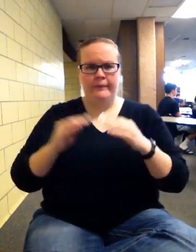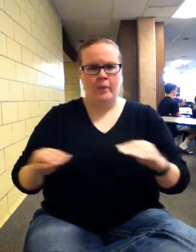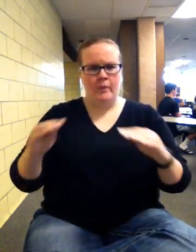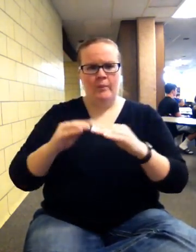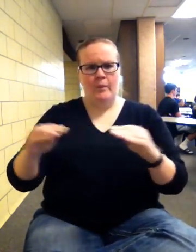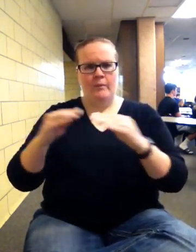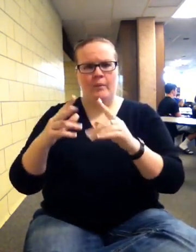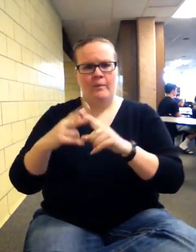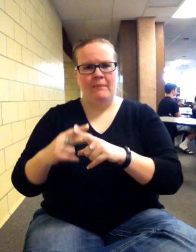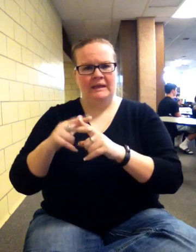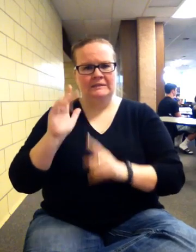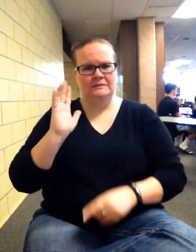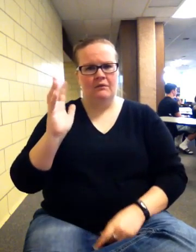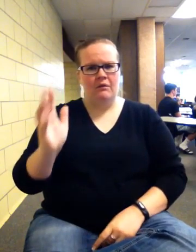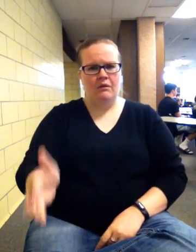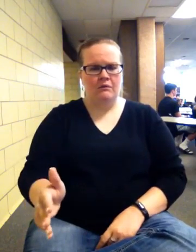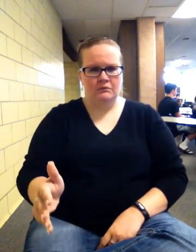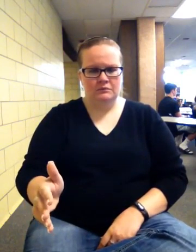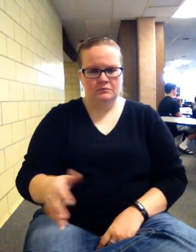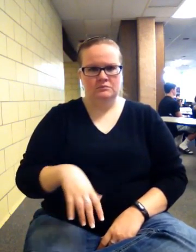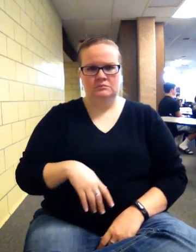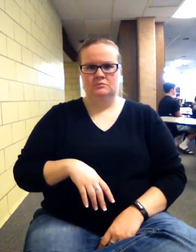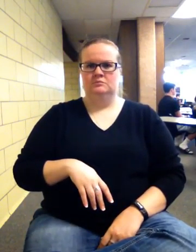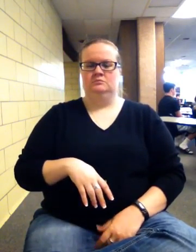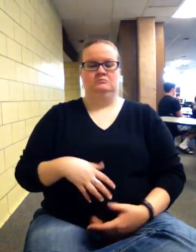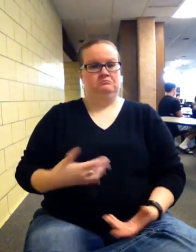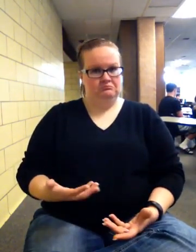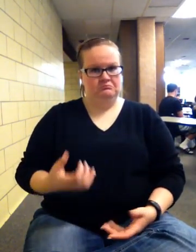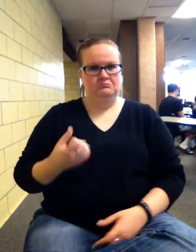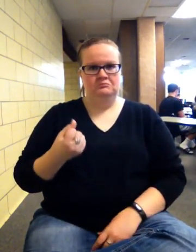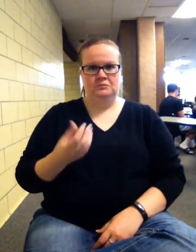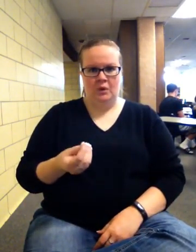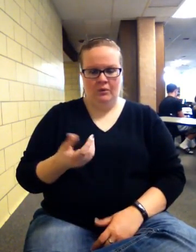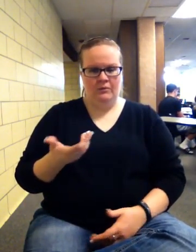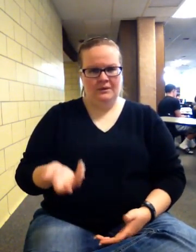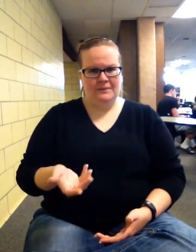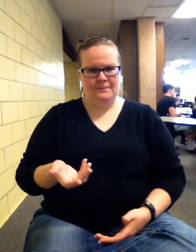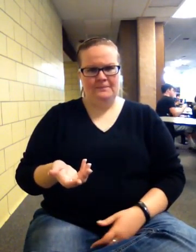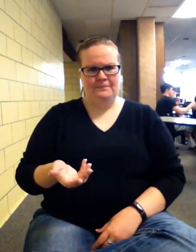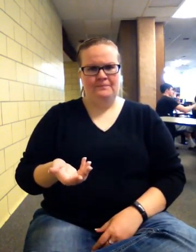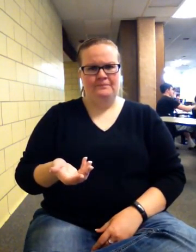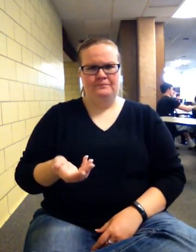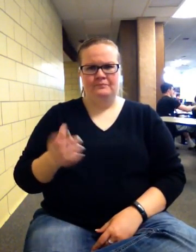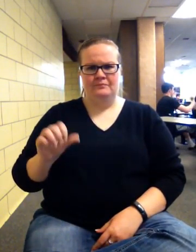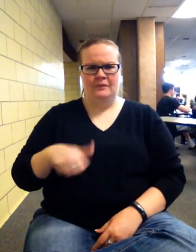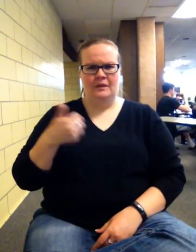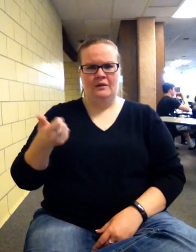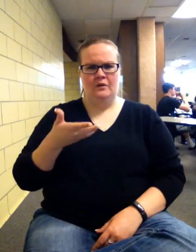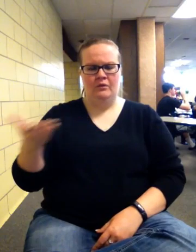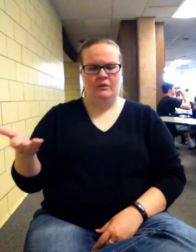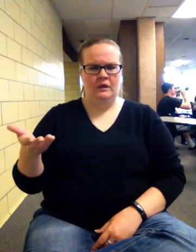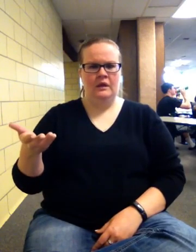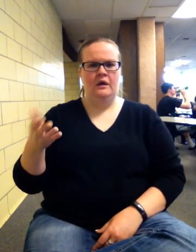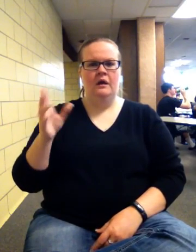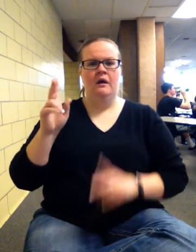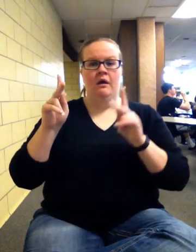on down the line. A few years later, it's tired. Okay? So you're going to have more maintenance. Another thing that's going to happen is the person standing working